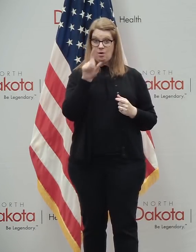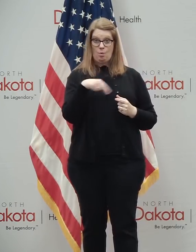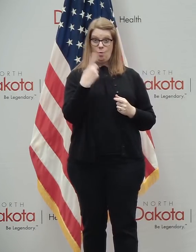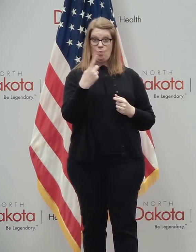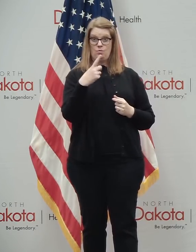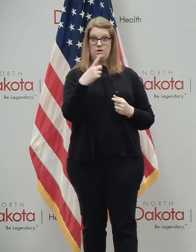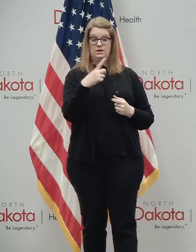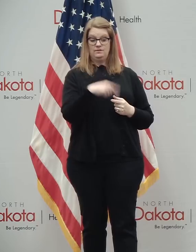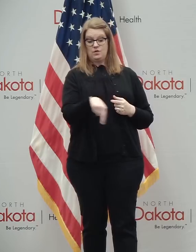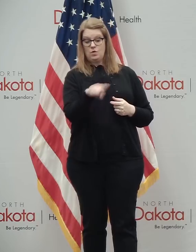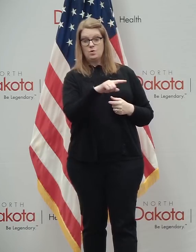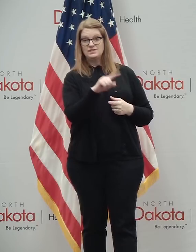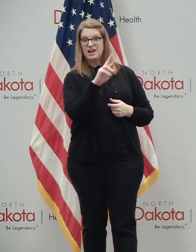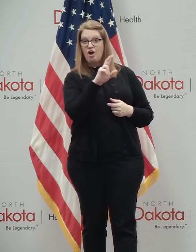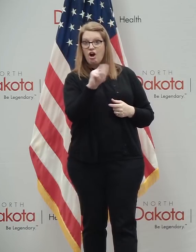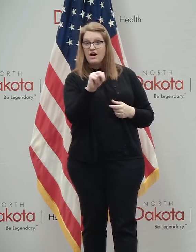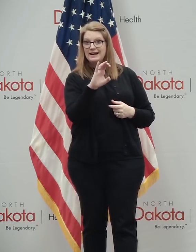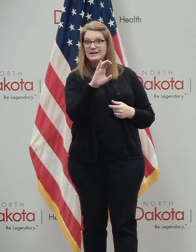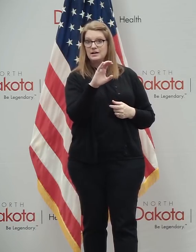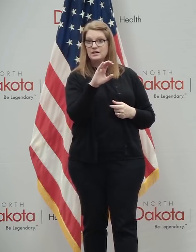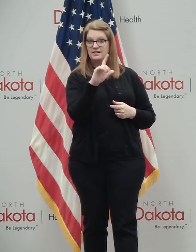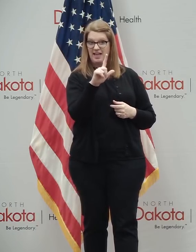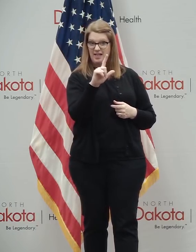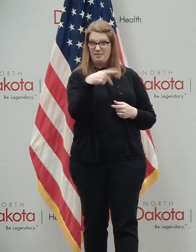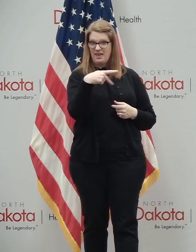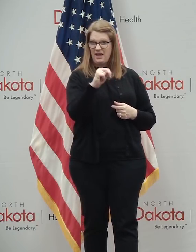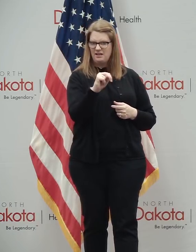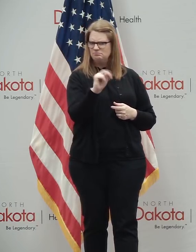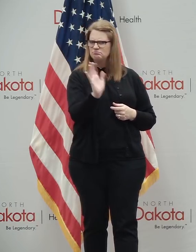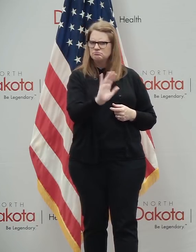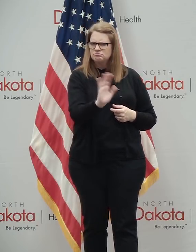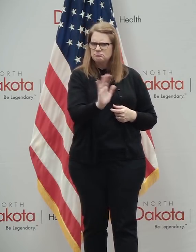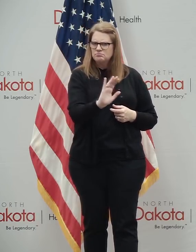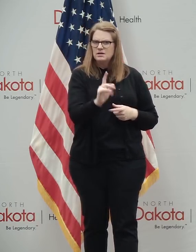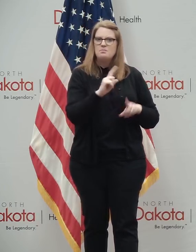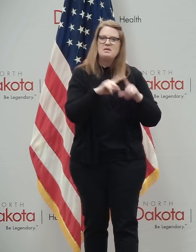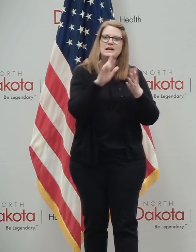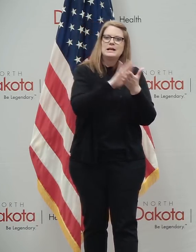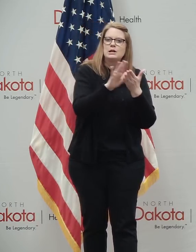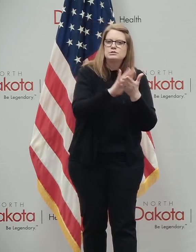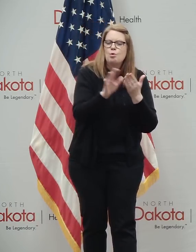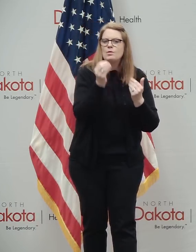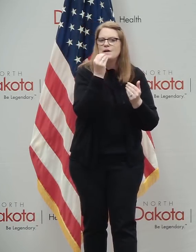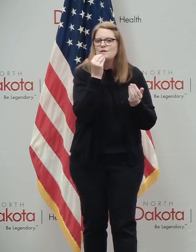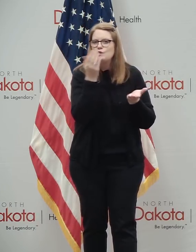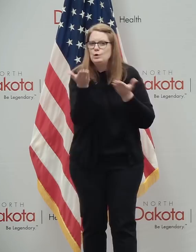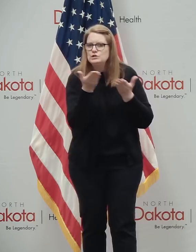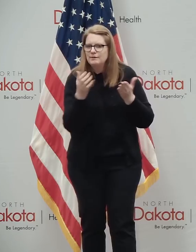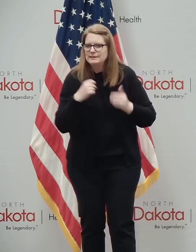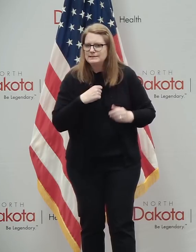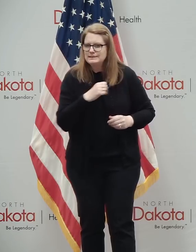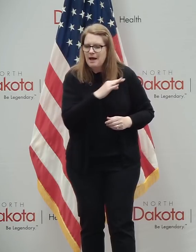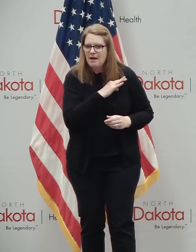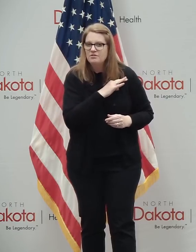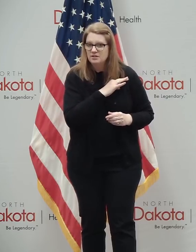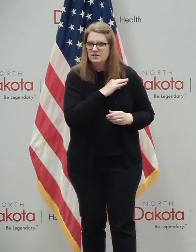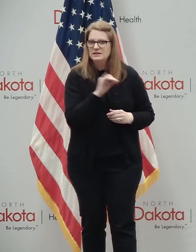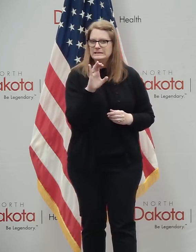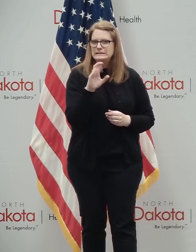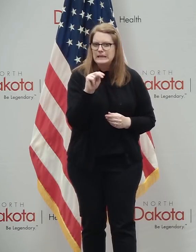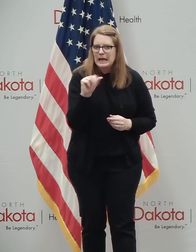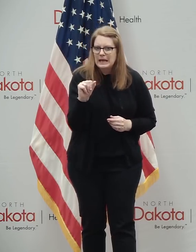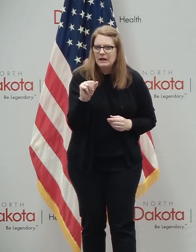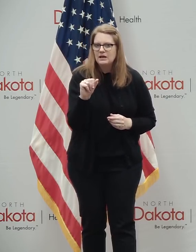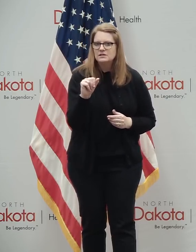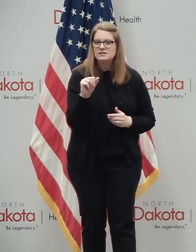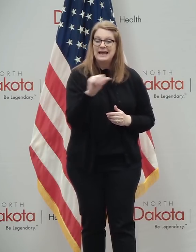are, RNs or LPNs, but we really want to focus on custodial, food service staff, and CNAs